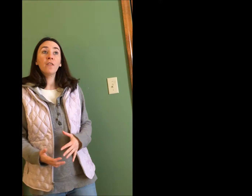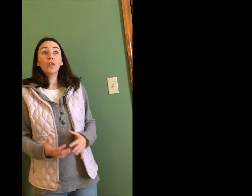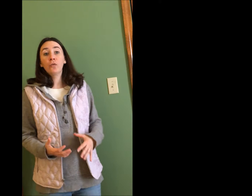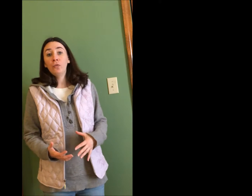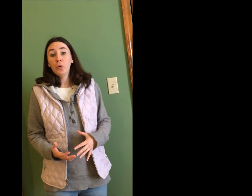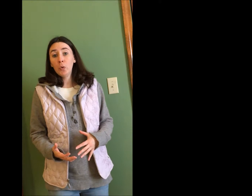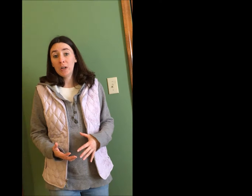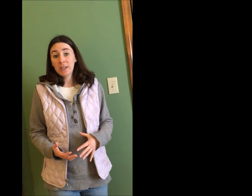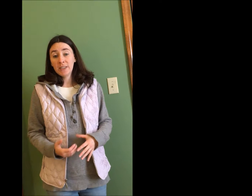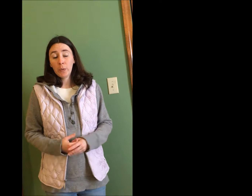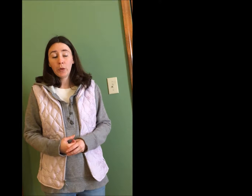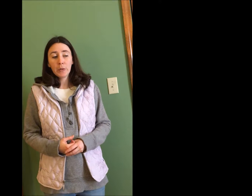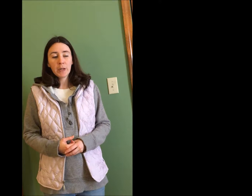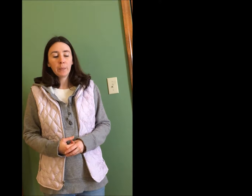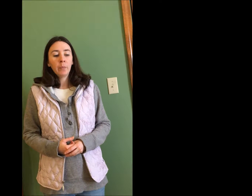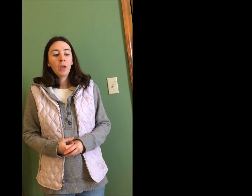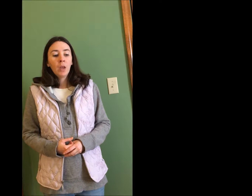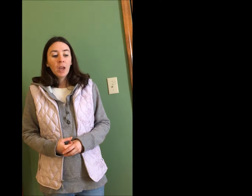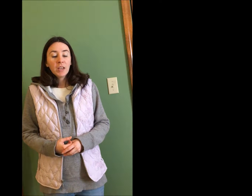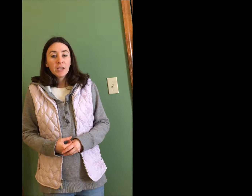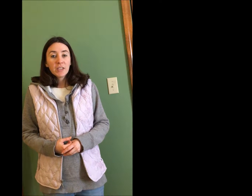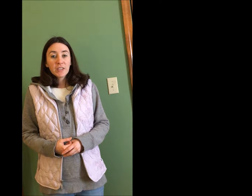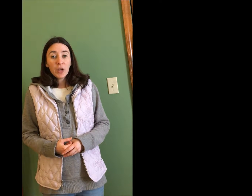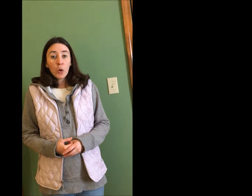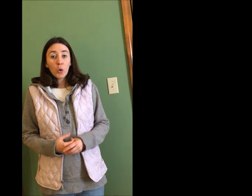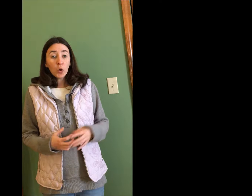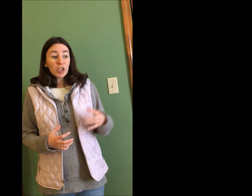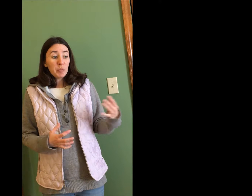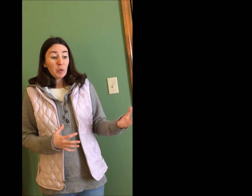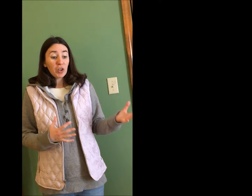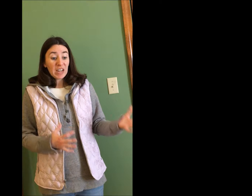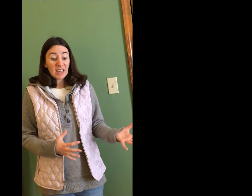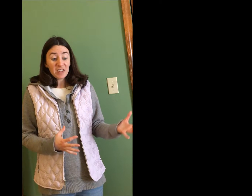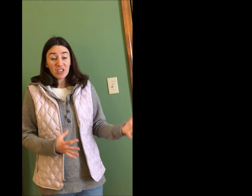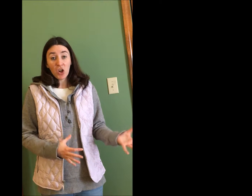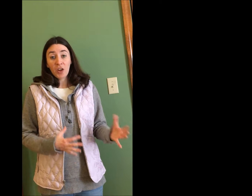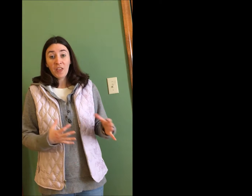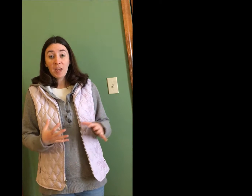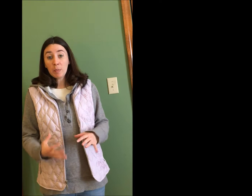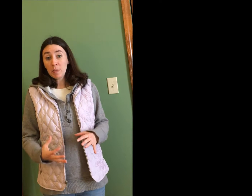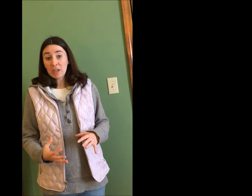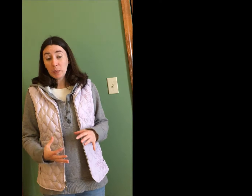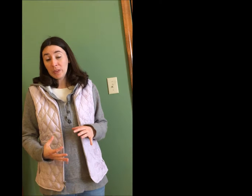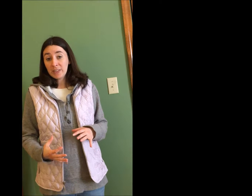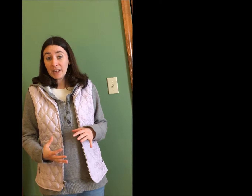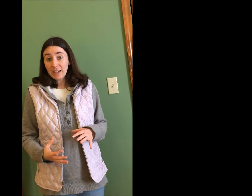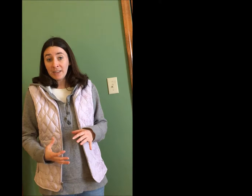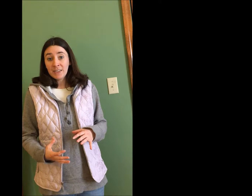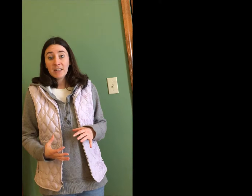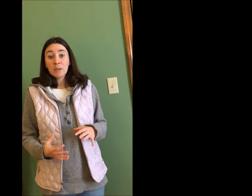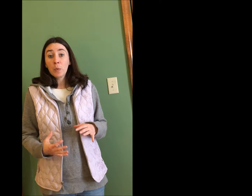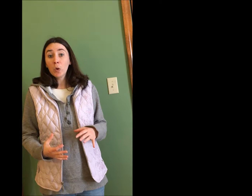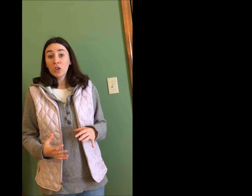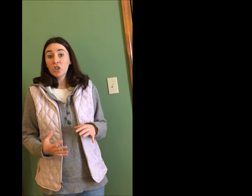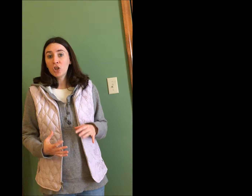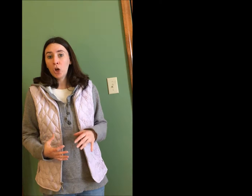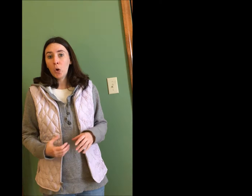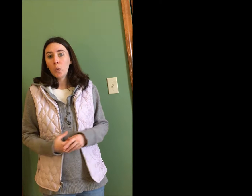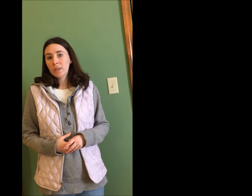whatever food it is that we're using. So in order to be able to take this song and then implement it with the signs, it's important to know what